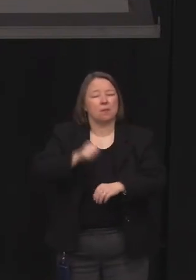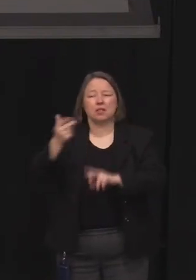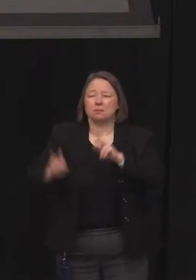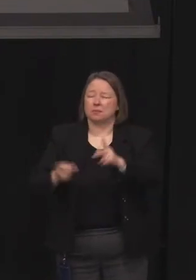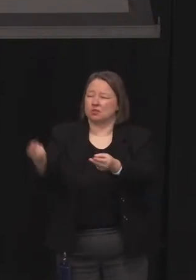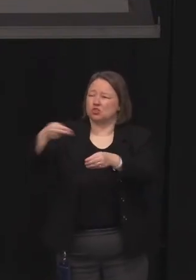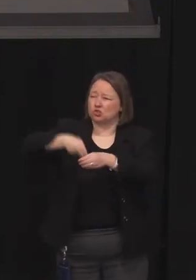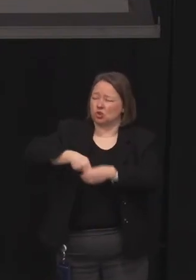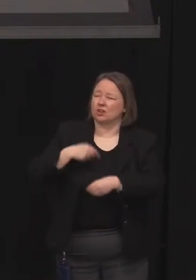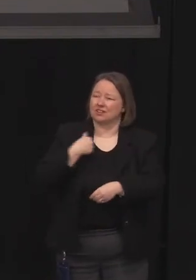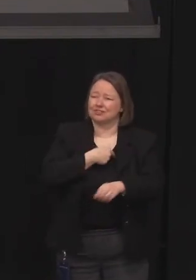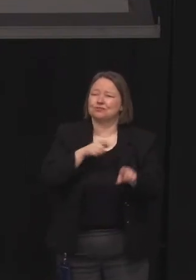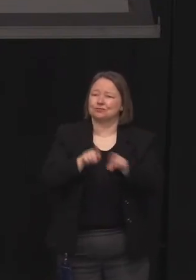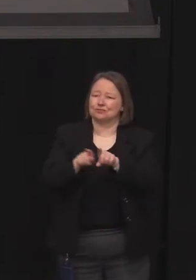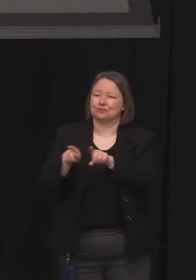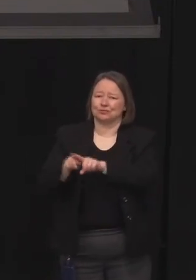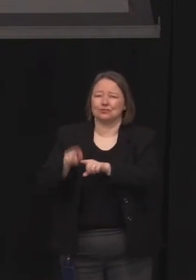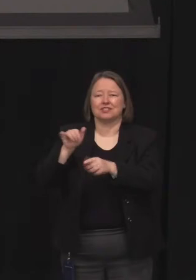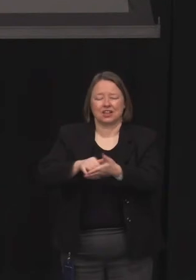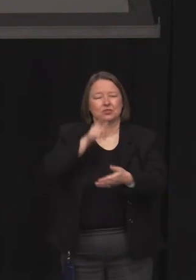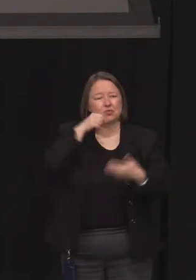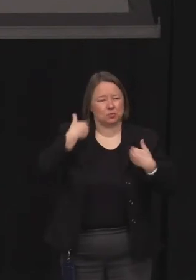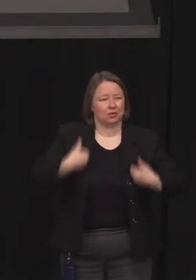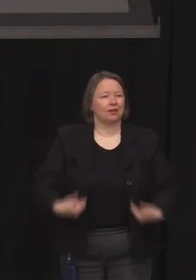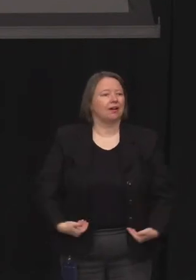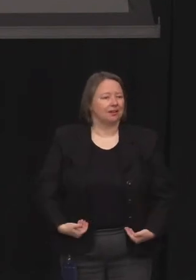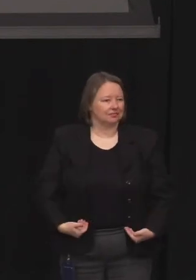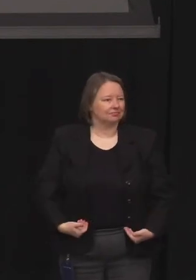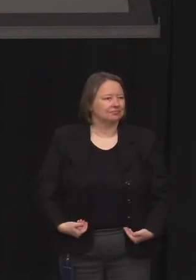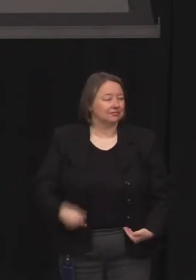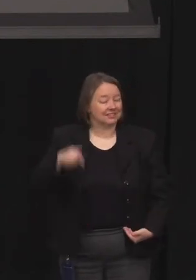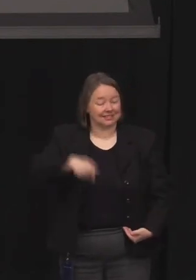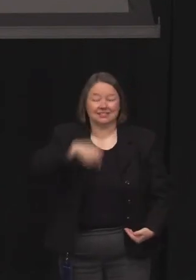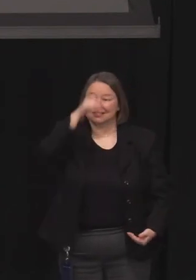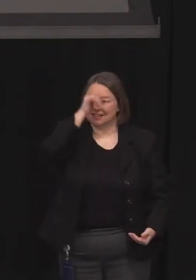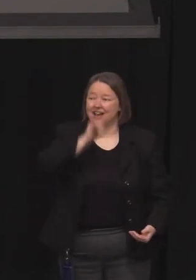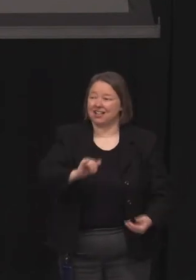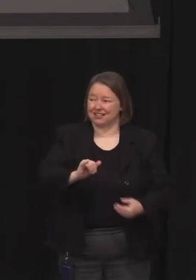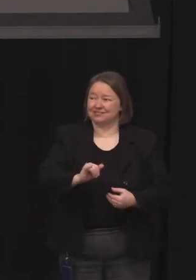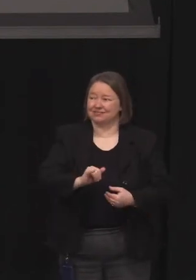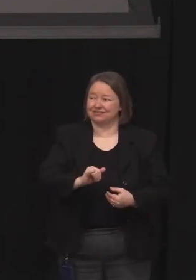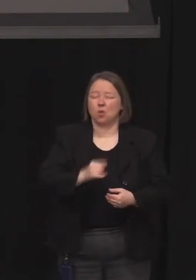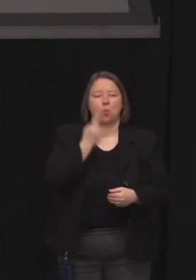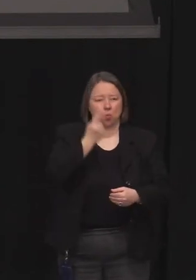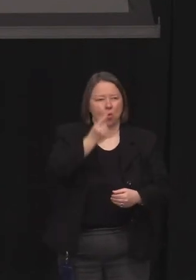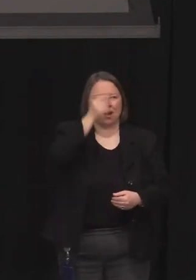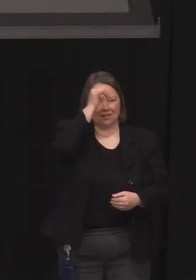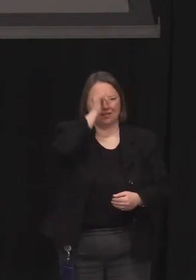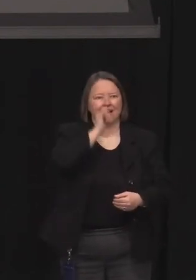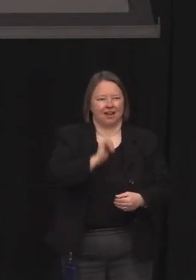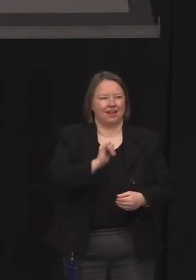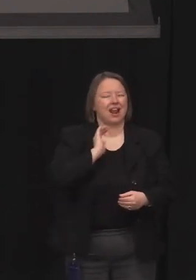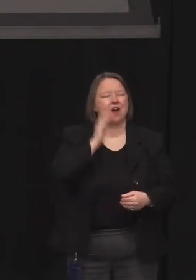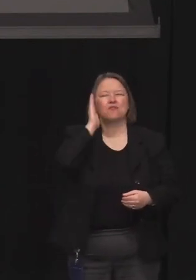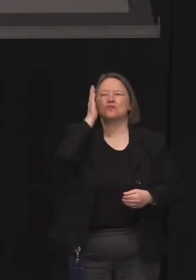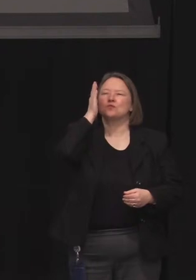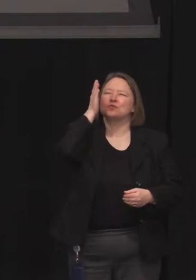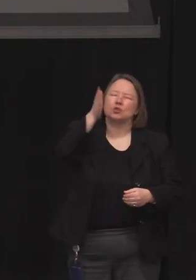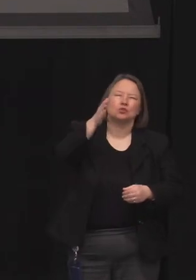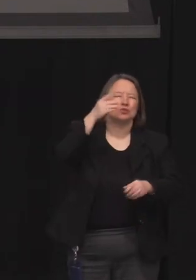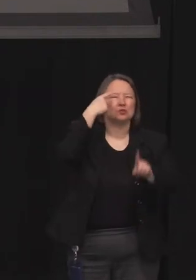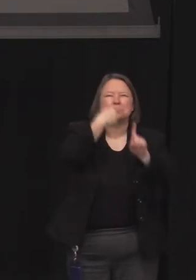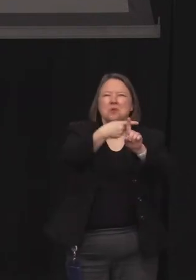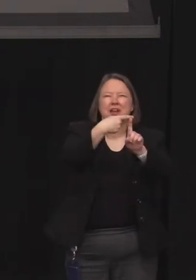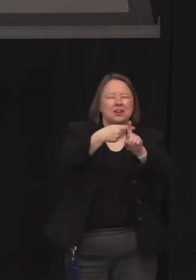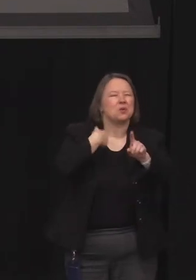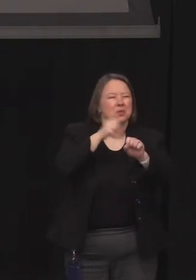as well. It's who we are, because this is Holland, one Holland. Our future is bright,